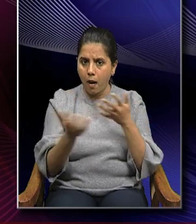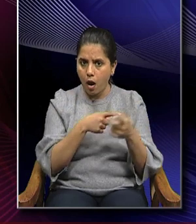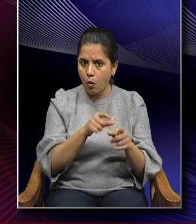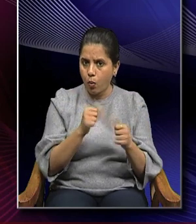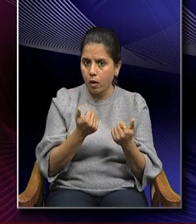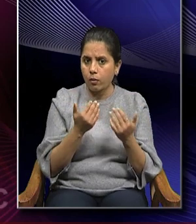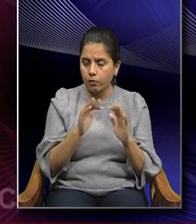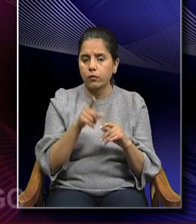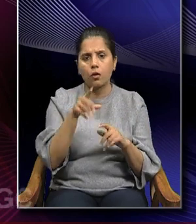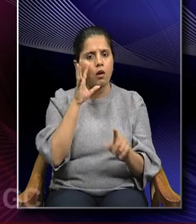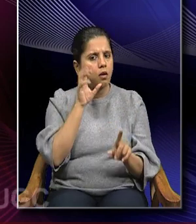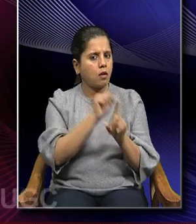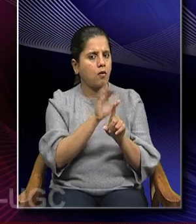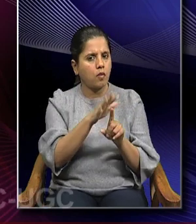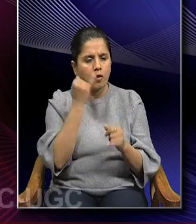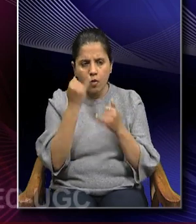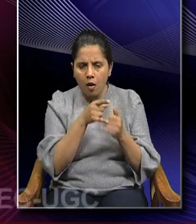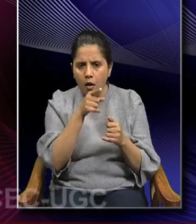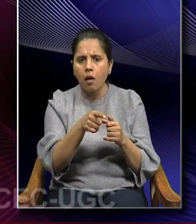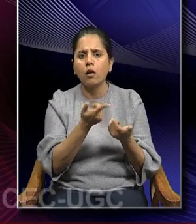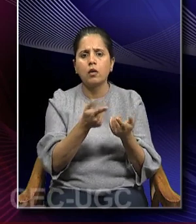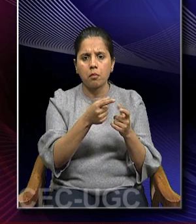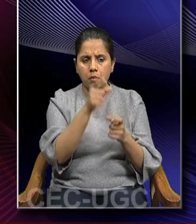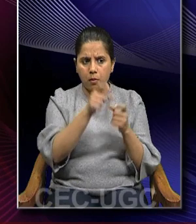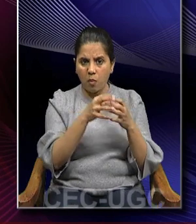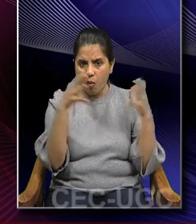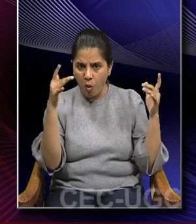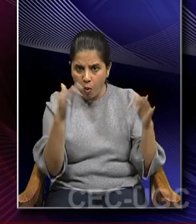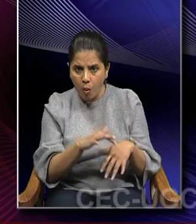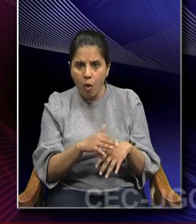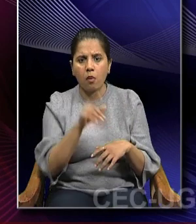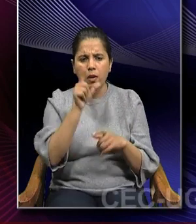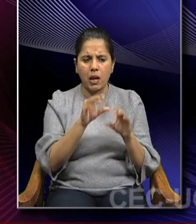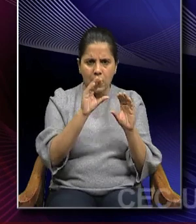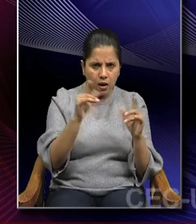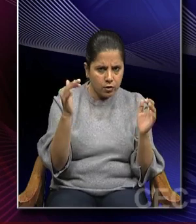as identifying or finding sizable market for your concept,